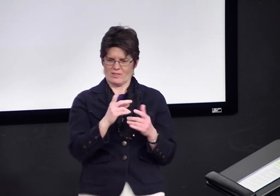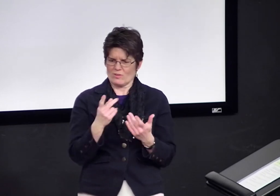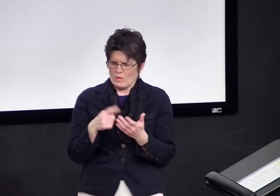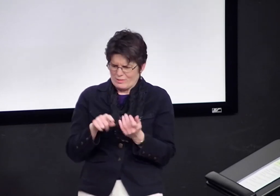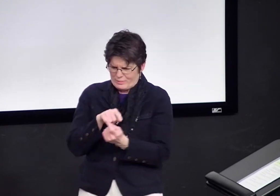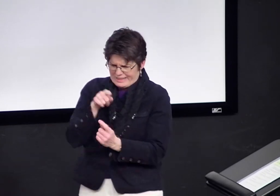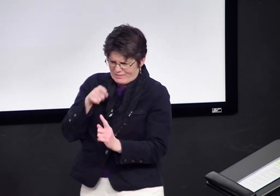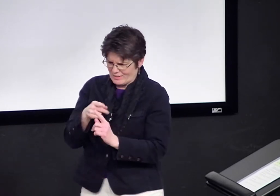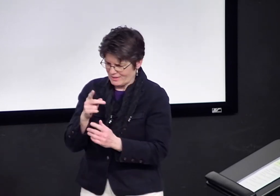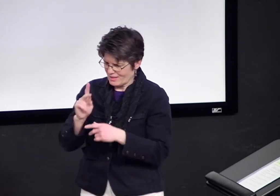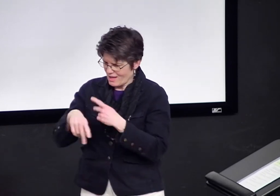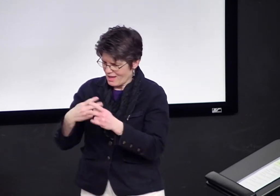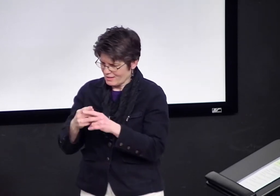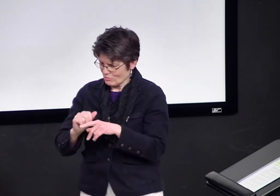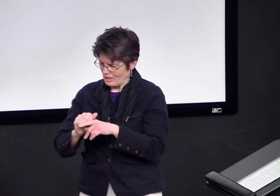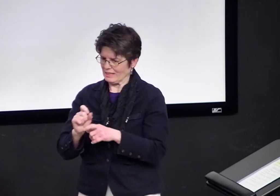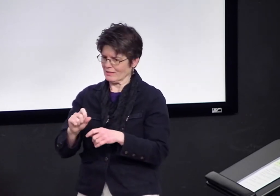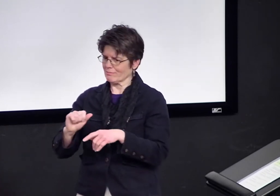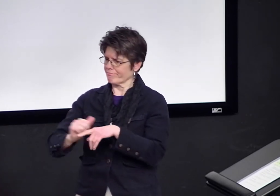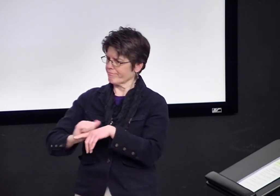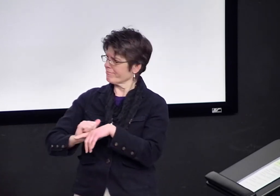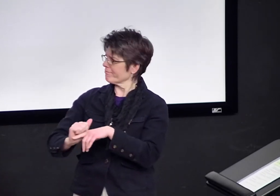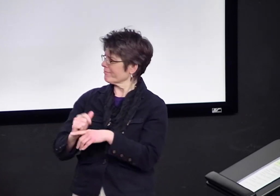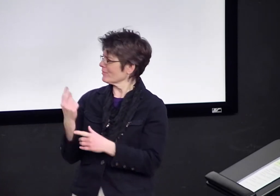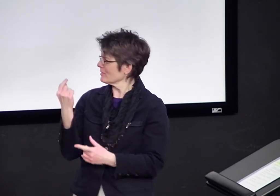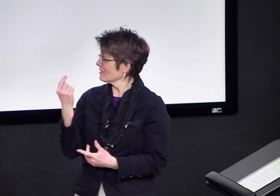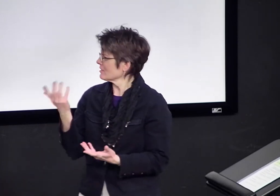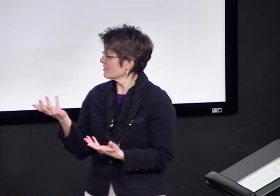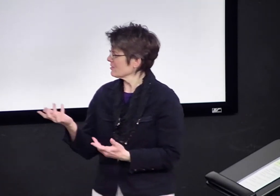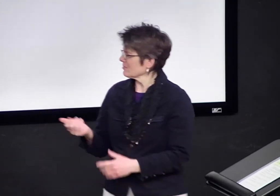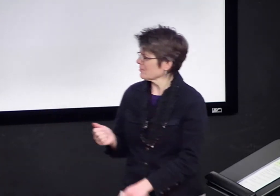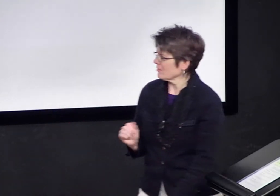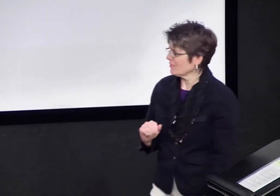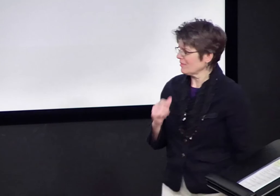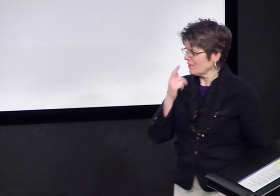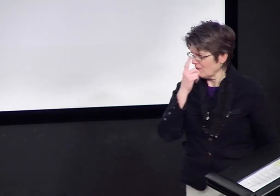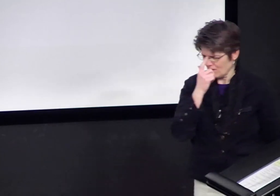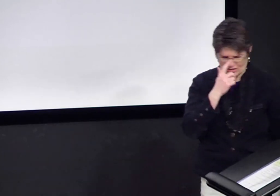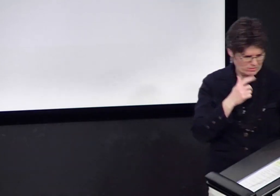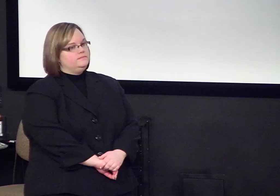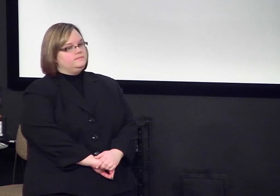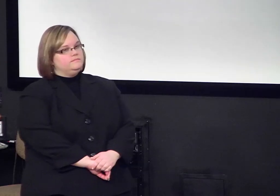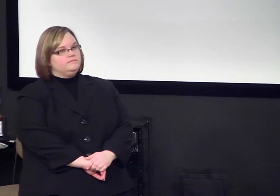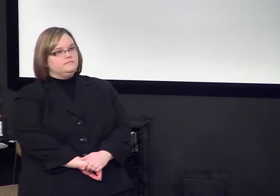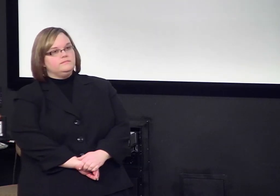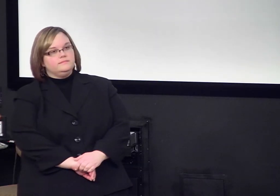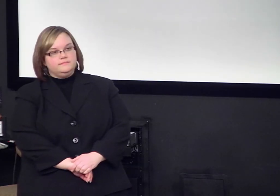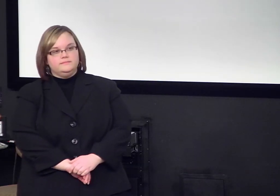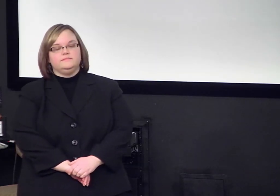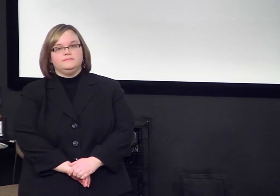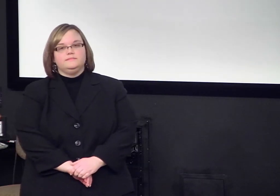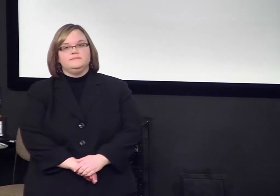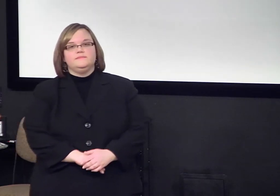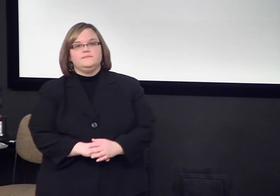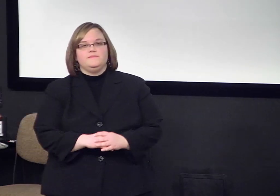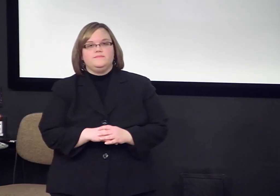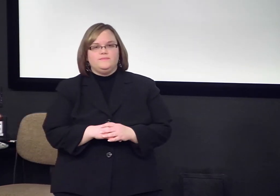And even in interpreting training programs, what do you think would be important for training for VRS